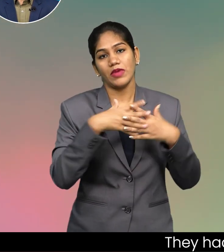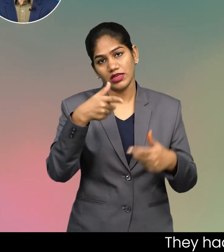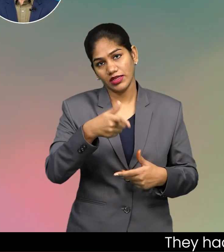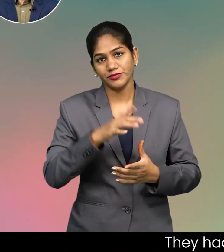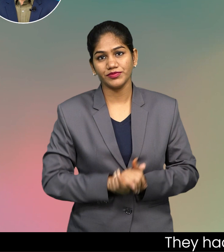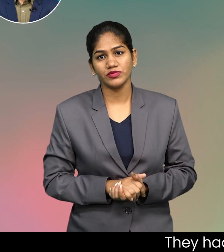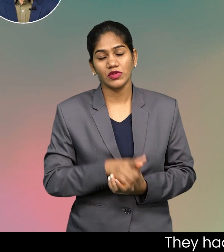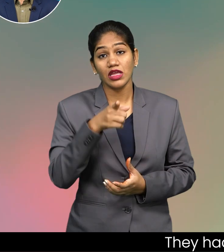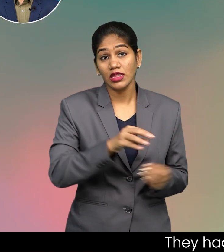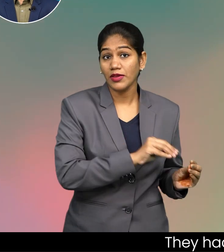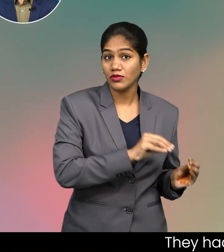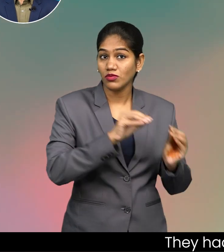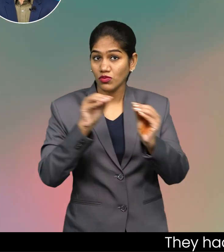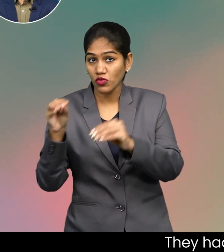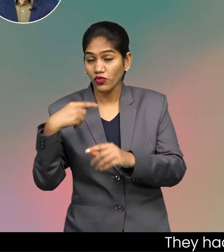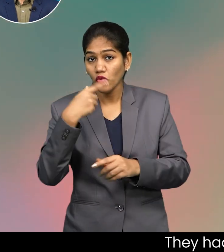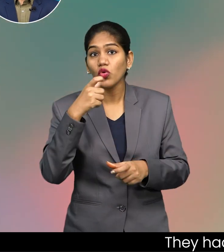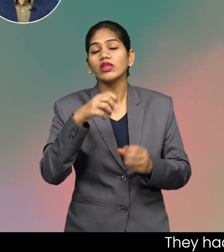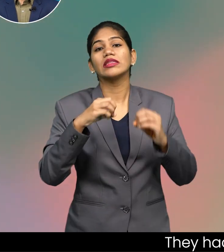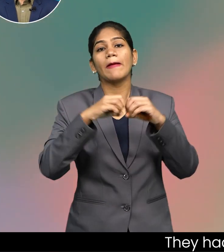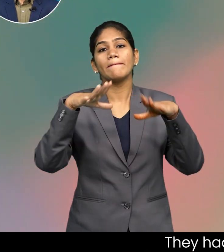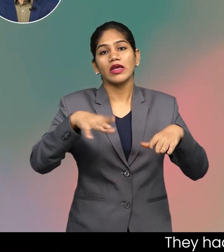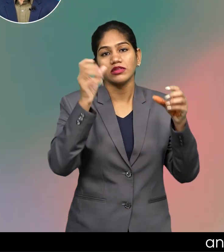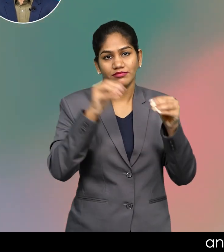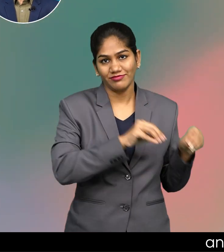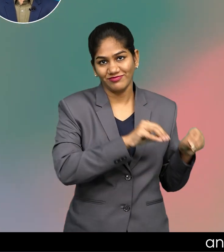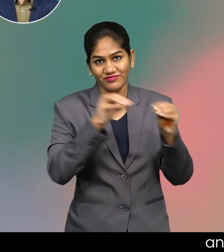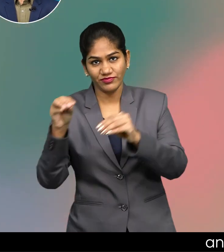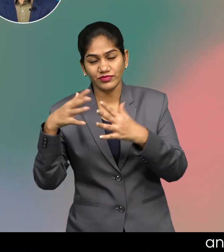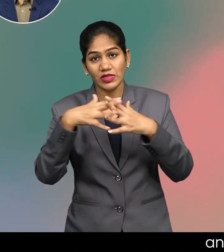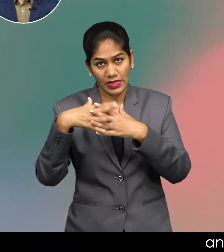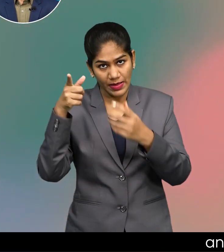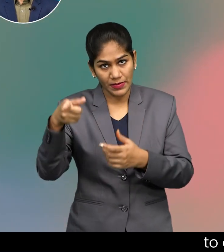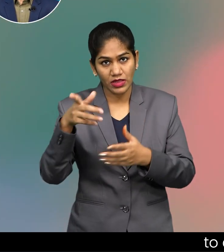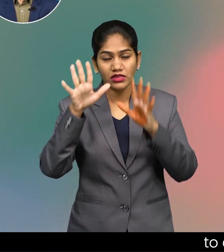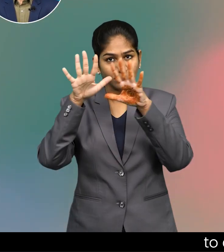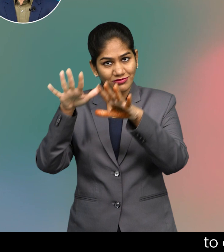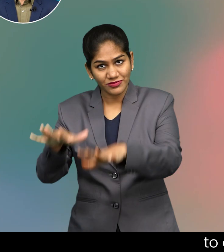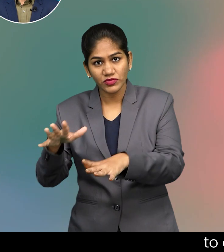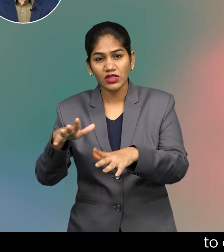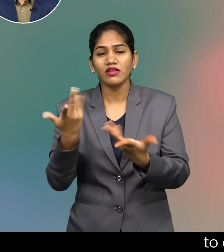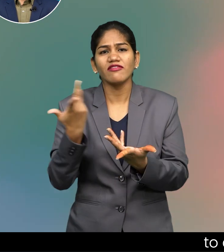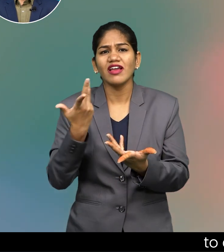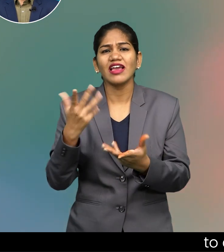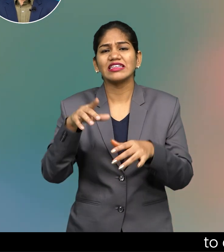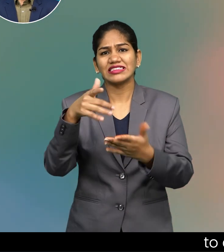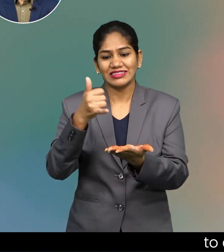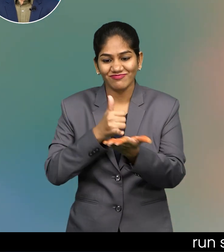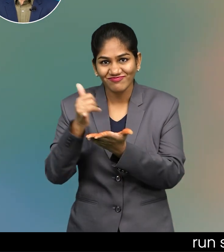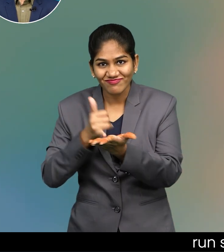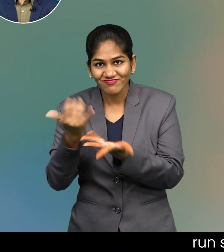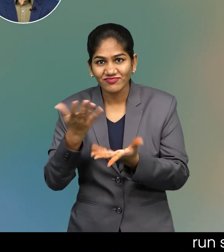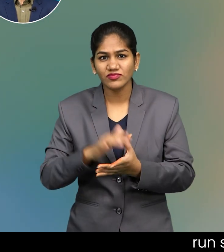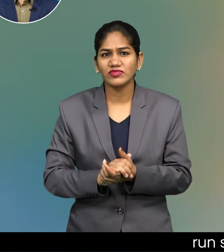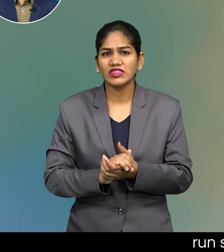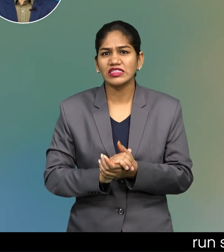They had moved to America and settled there to cultivate lands,